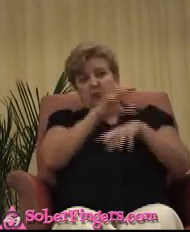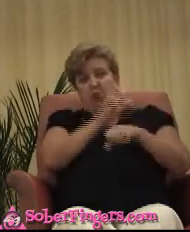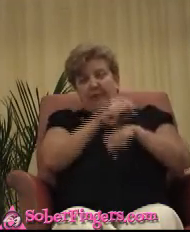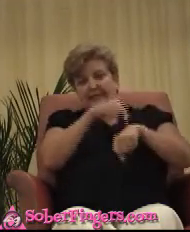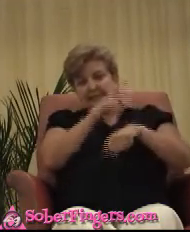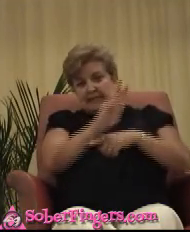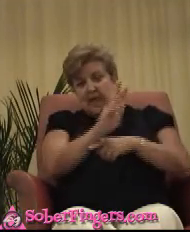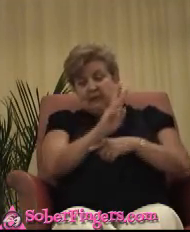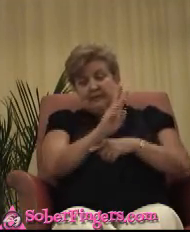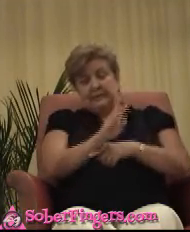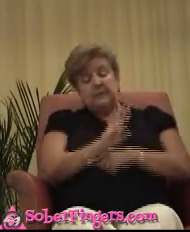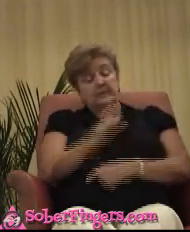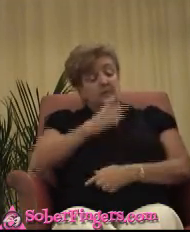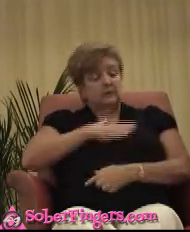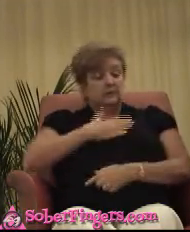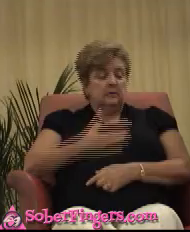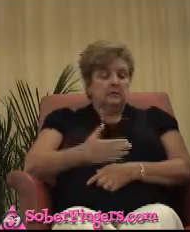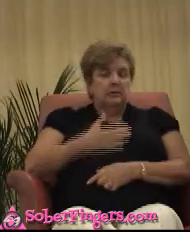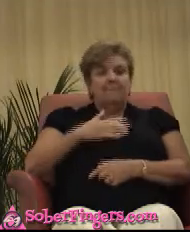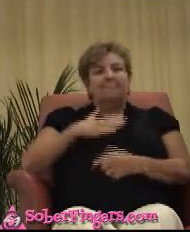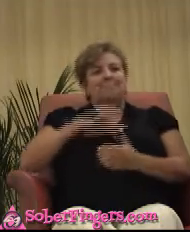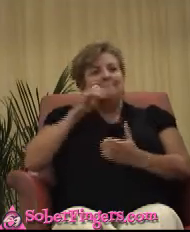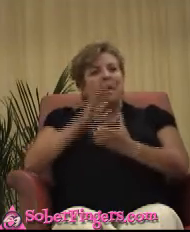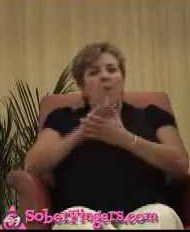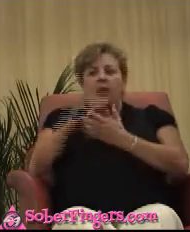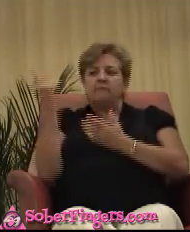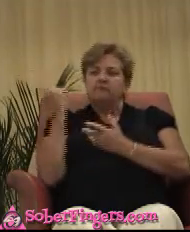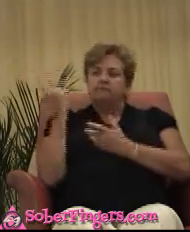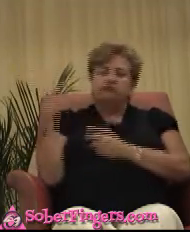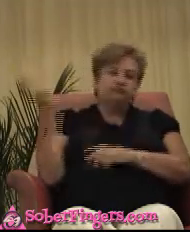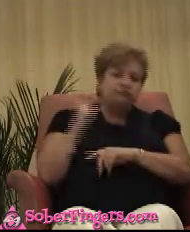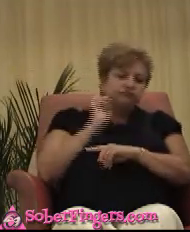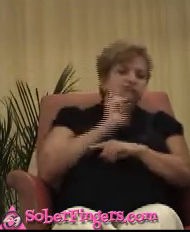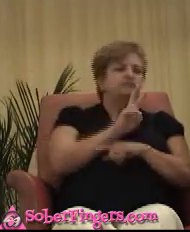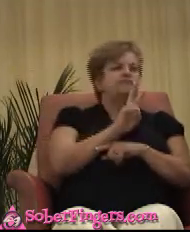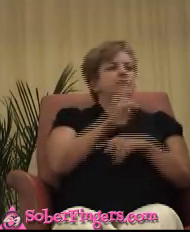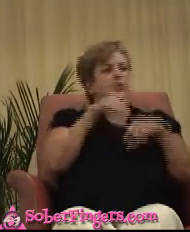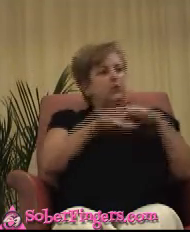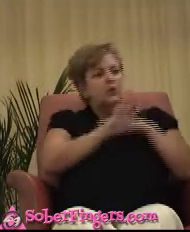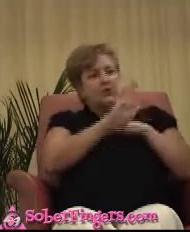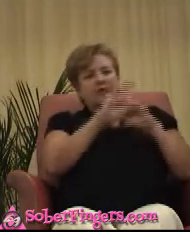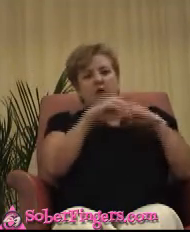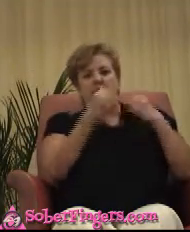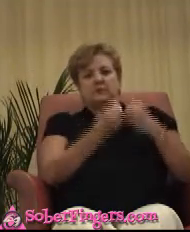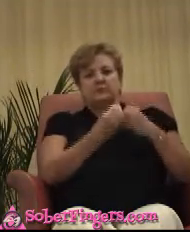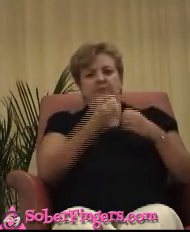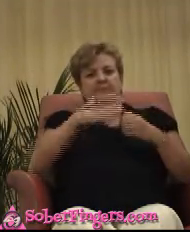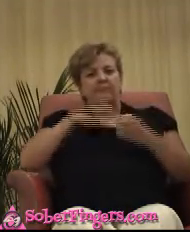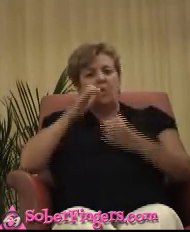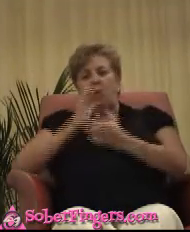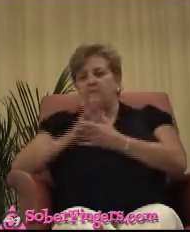did. Barbara went with me. We made our way over there. We went in the office. She waited outside. I have